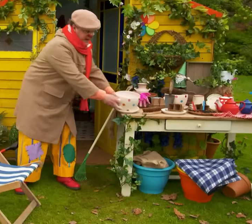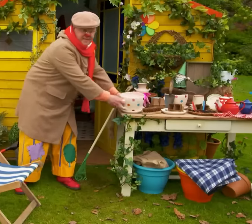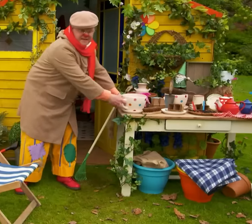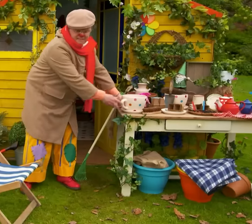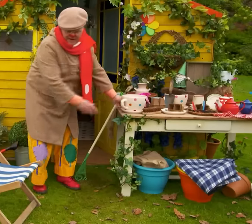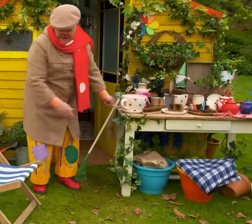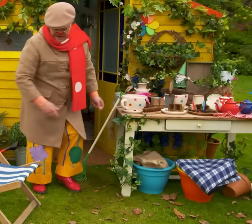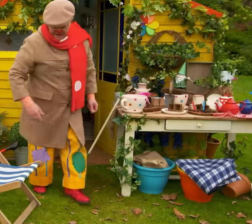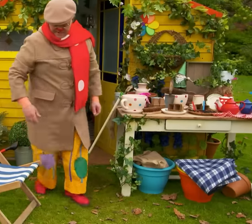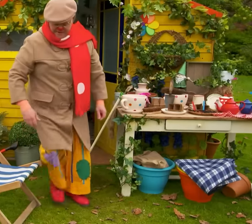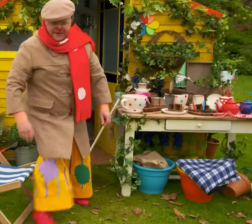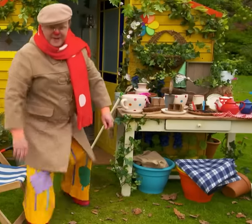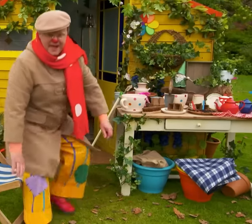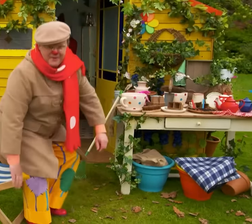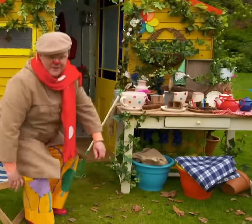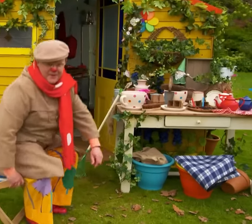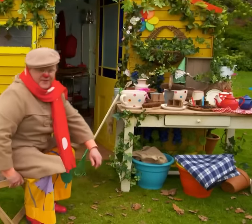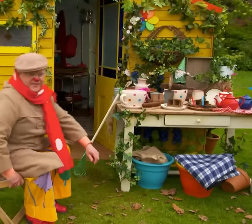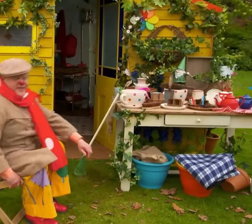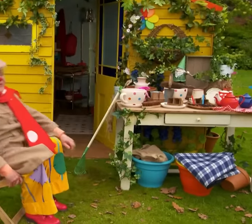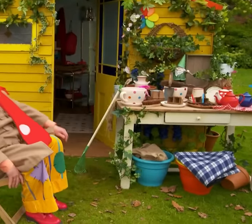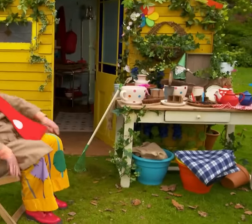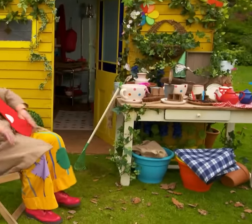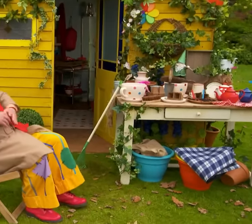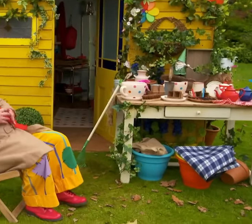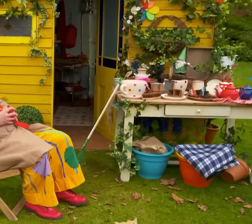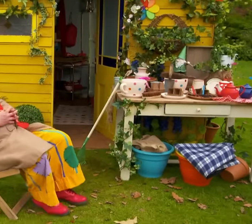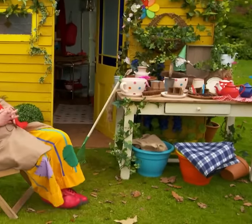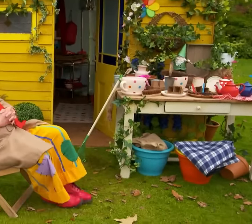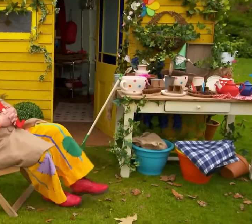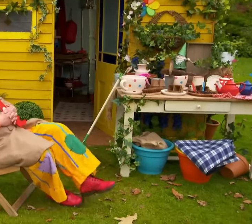Ah, that's better. Right now, nice snooze.